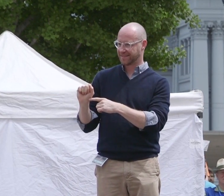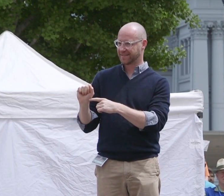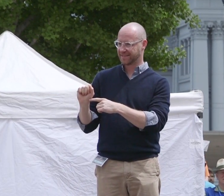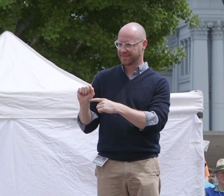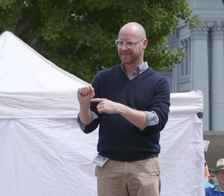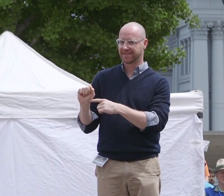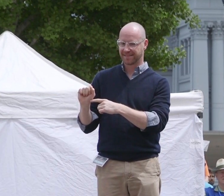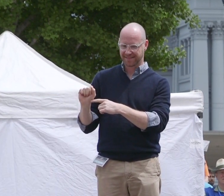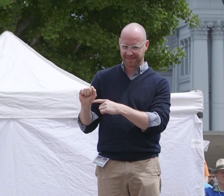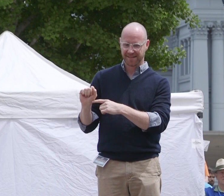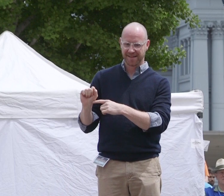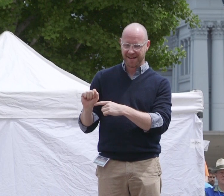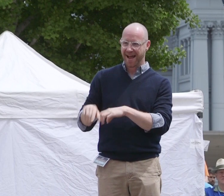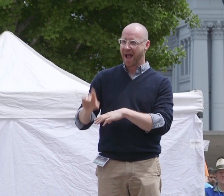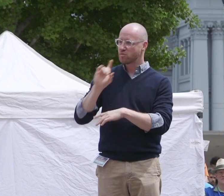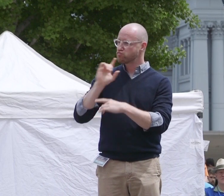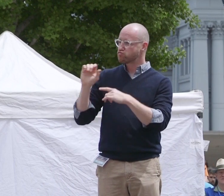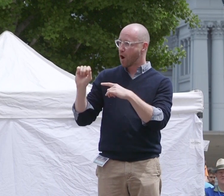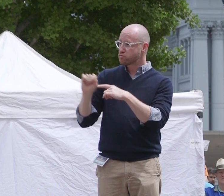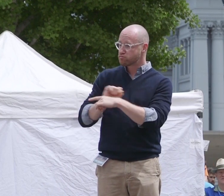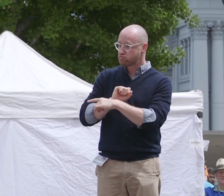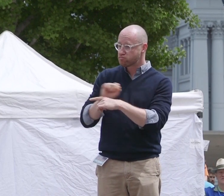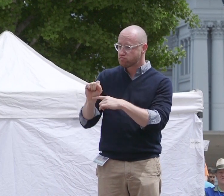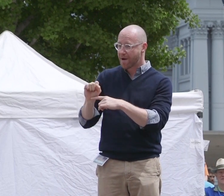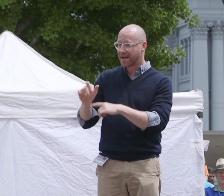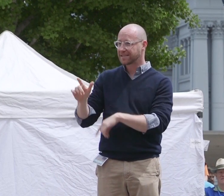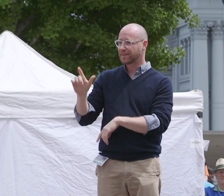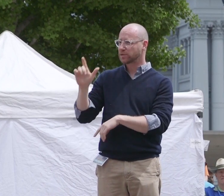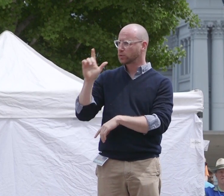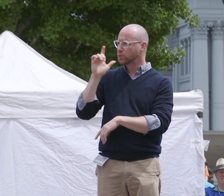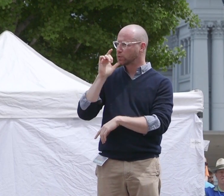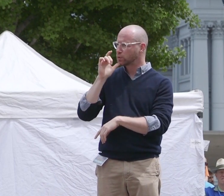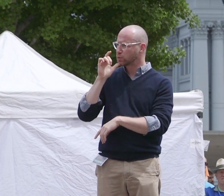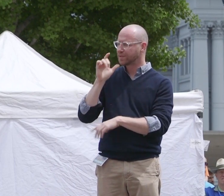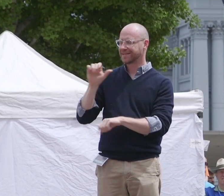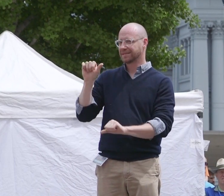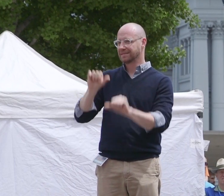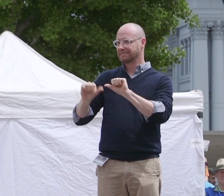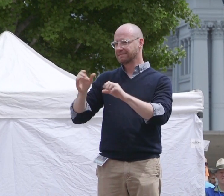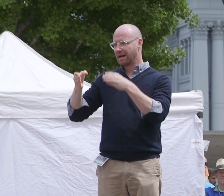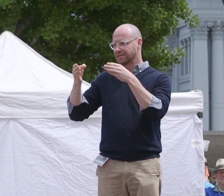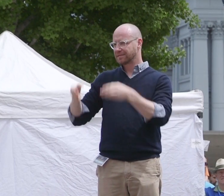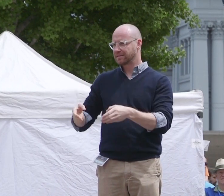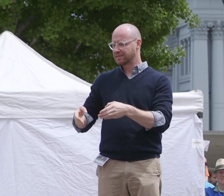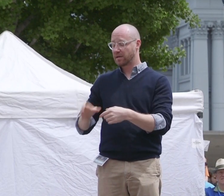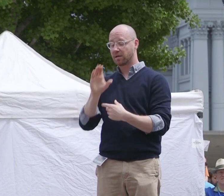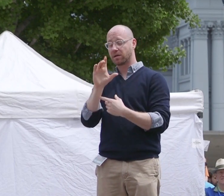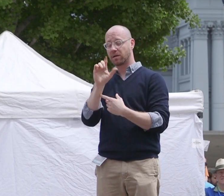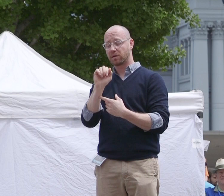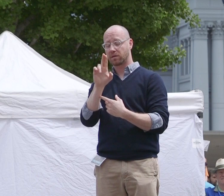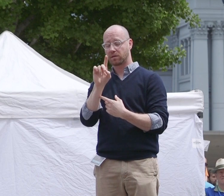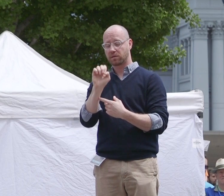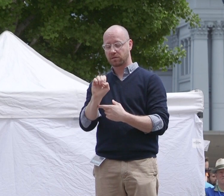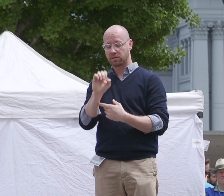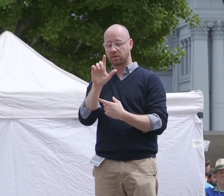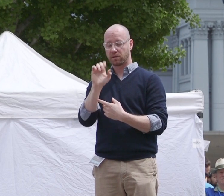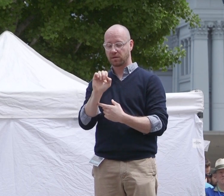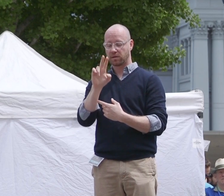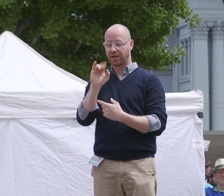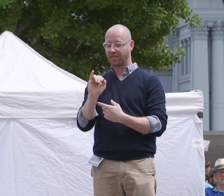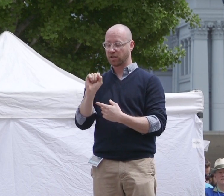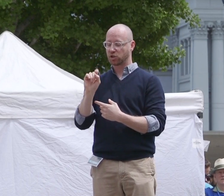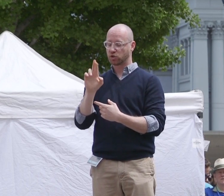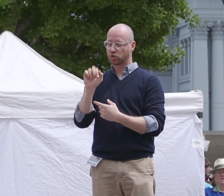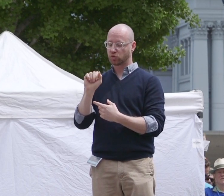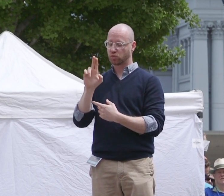by scientists. Claude Levi Strauss said, "The scientist is not the person who gives the right answers. They're